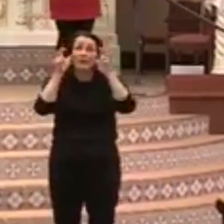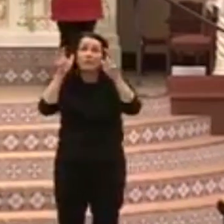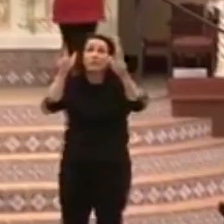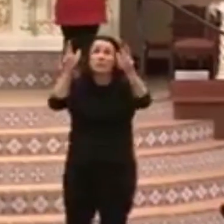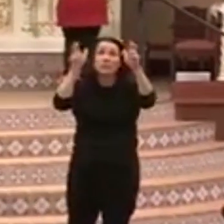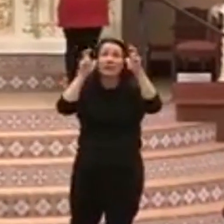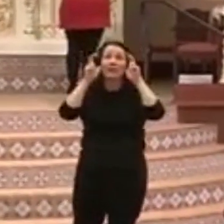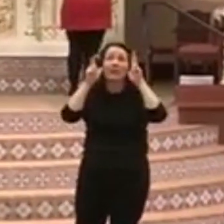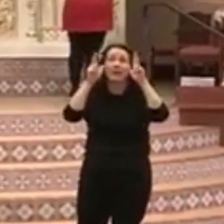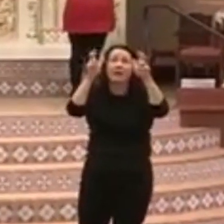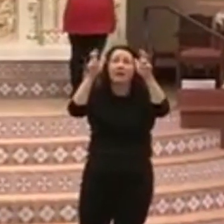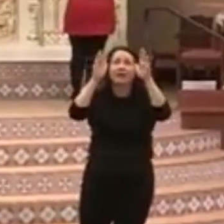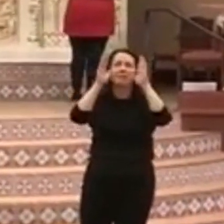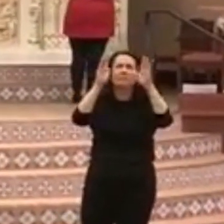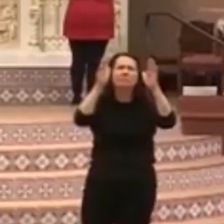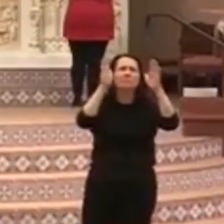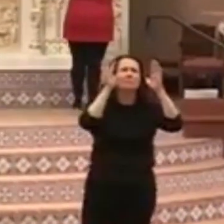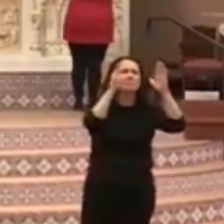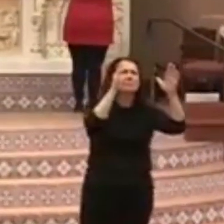hear the